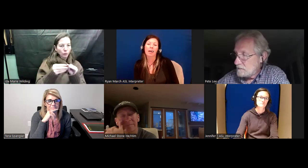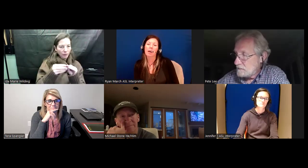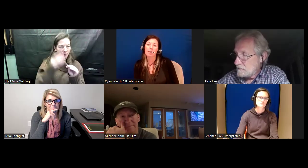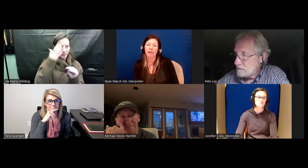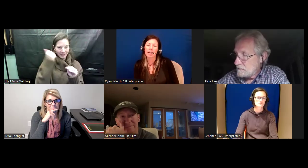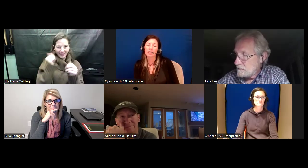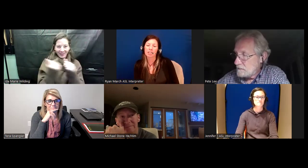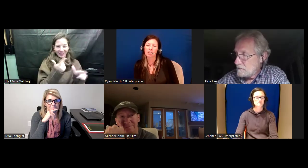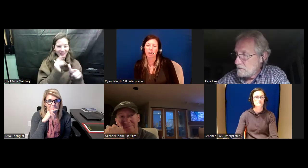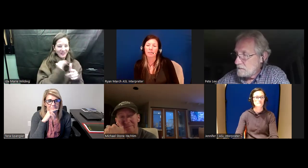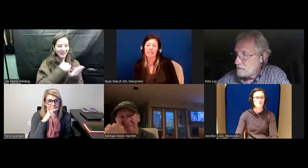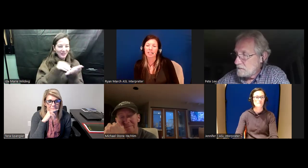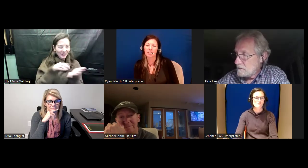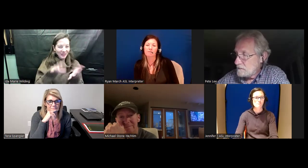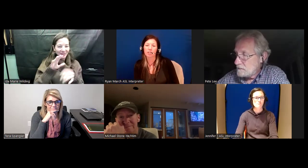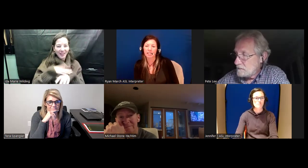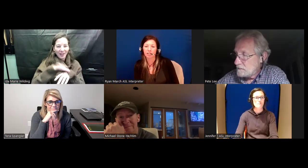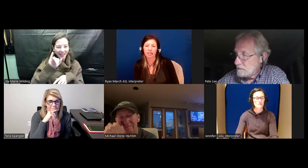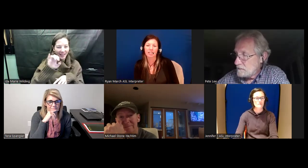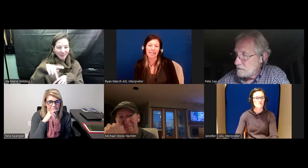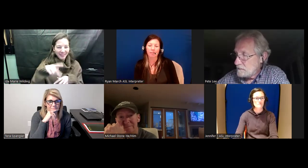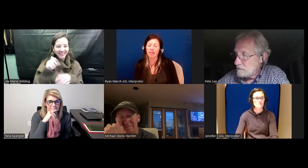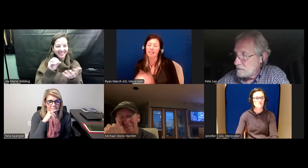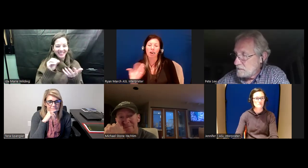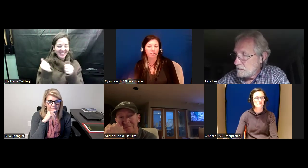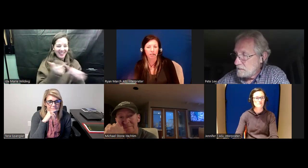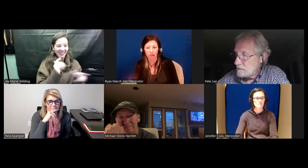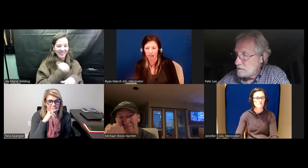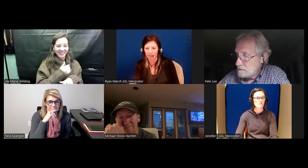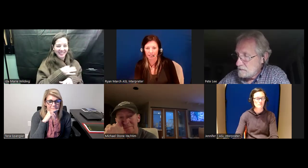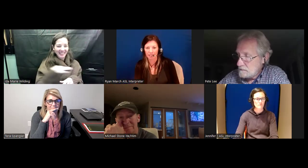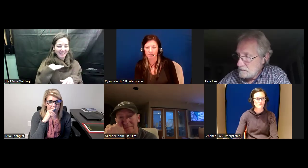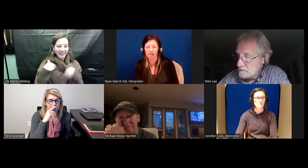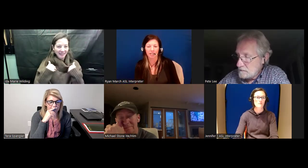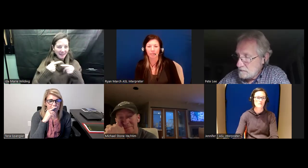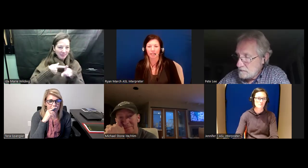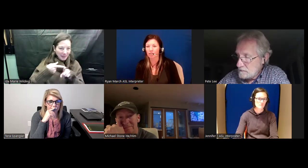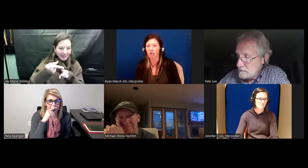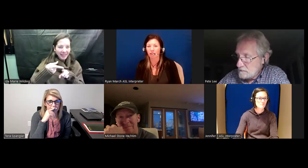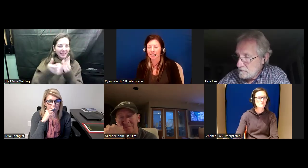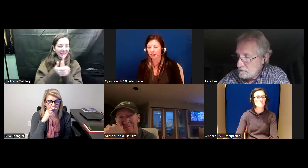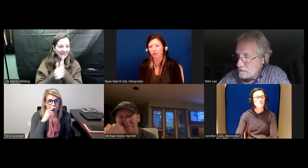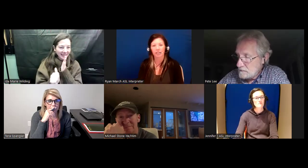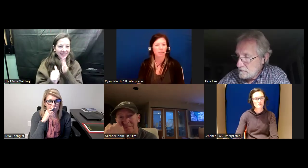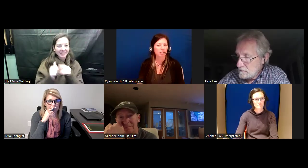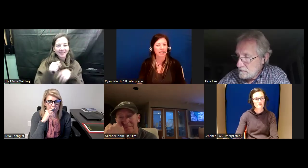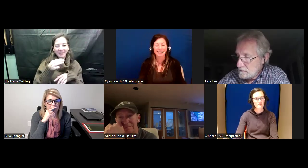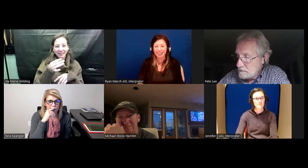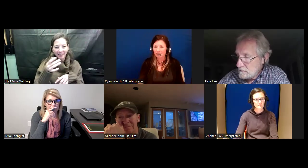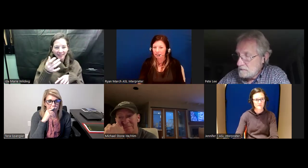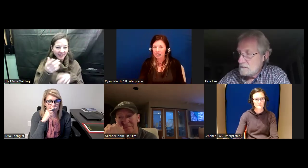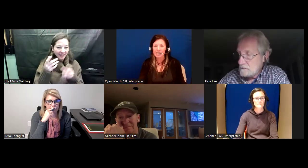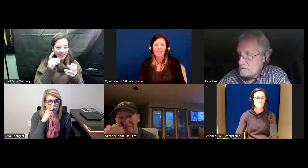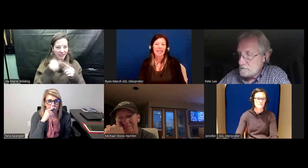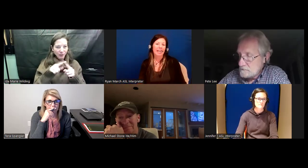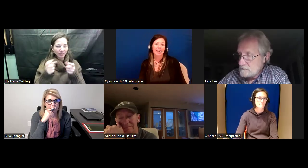like additional compensation for teachers and staff because all of the students at CSDB are in IEP. So our staff have very specialized